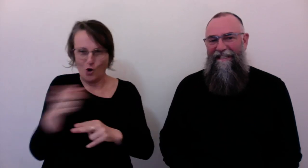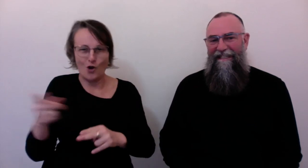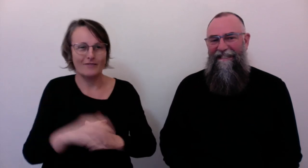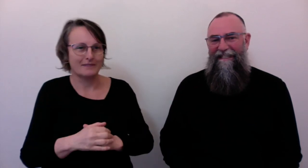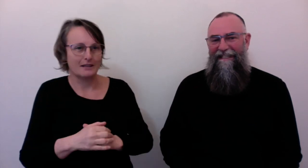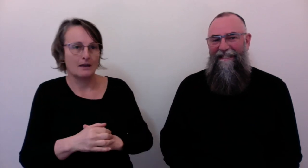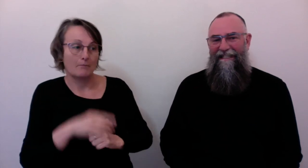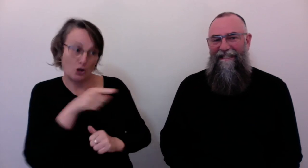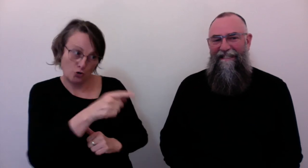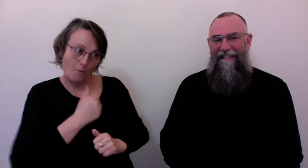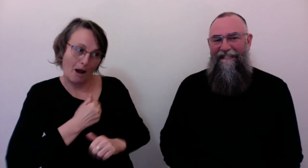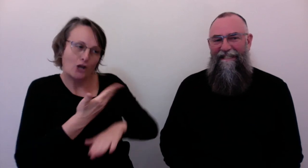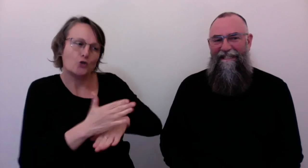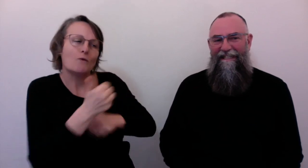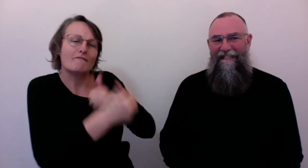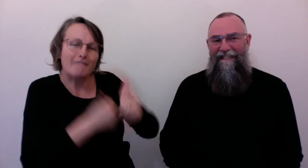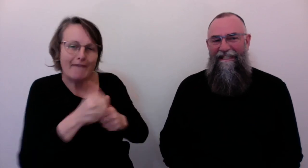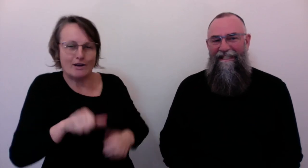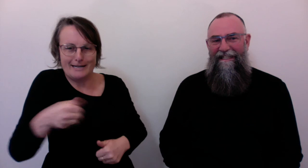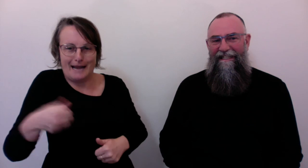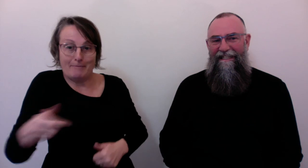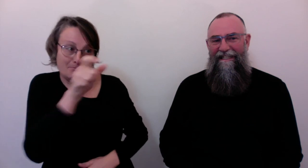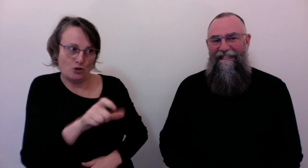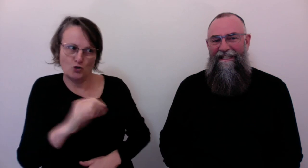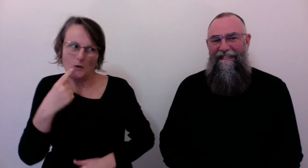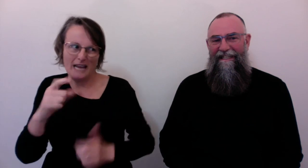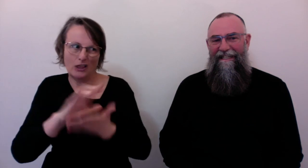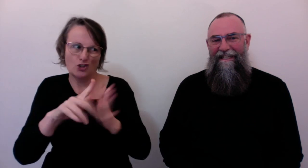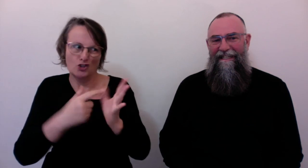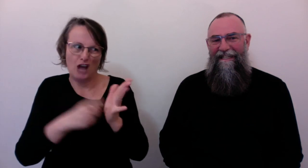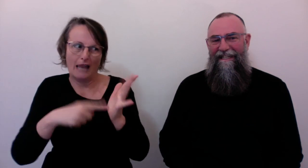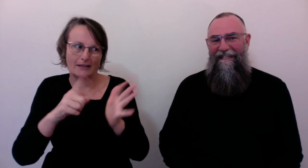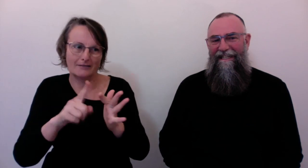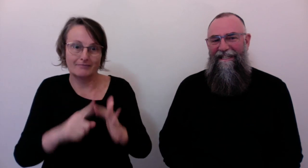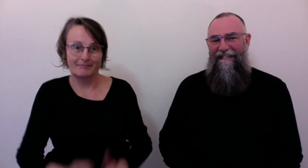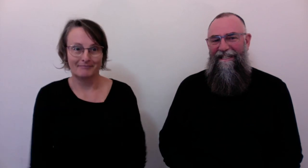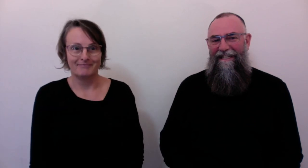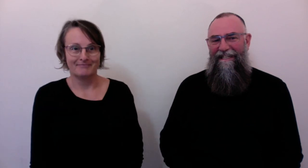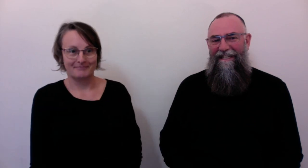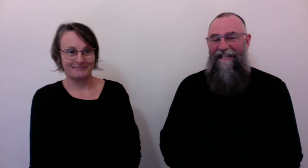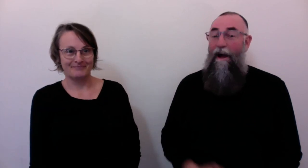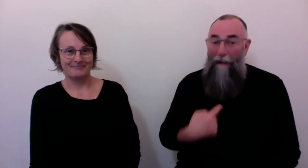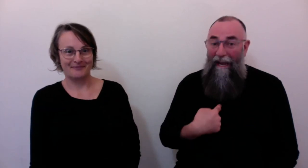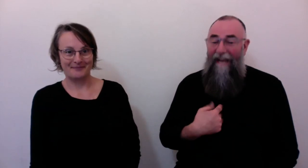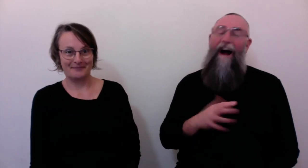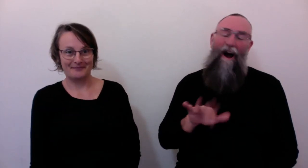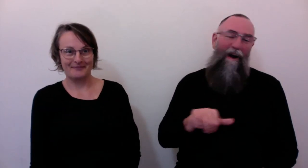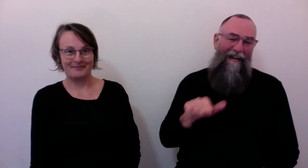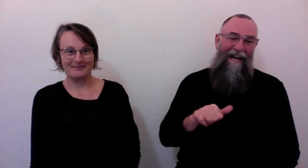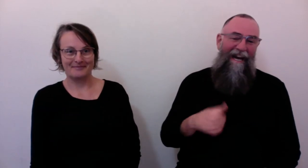Neighbours person. Don't tell her that, but obviously. Me? Yeah. Oh, okay. Don't tell Chimes, you Cool. know. I like that. Nathan, if